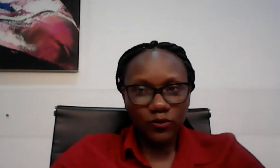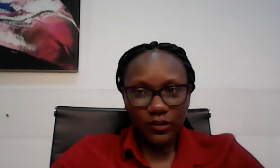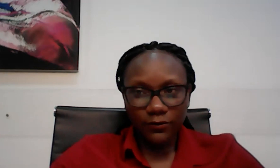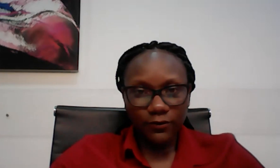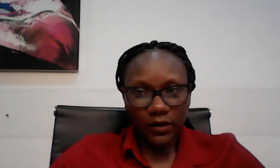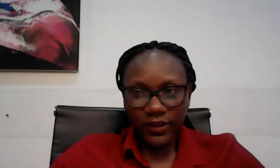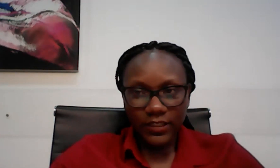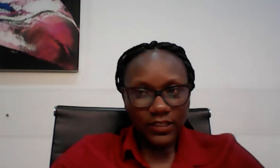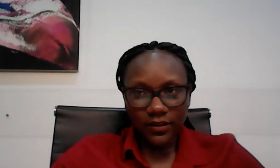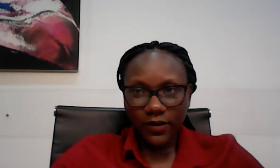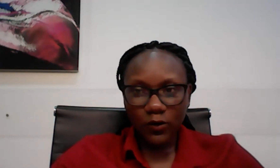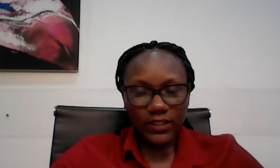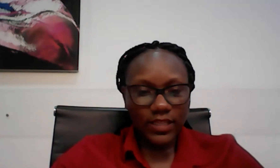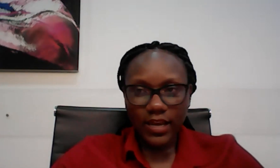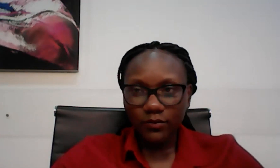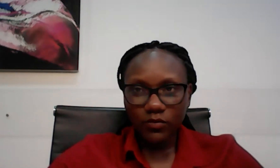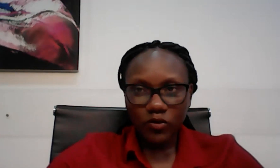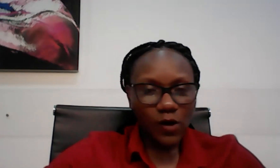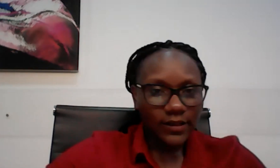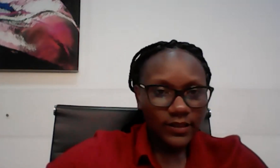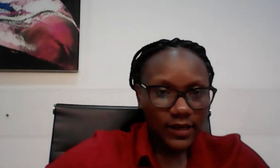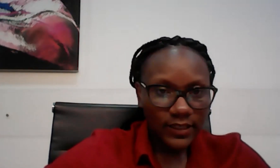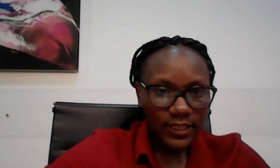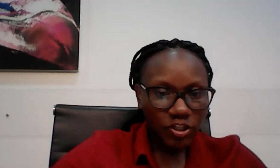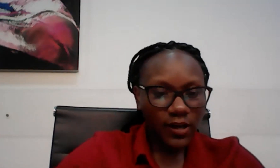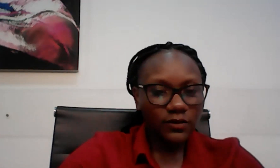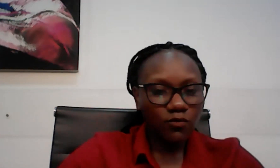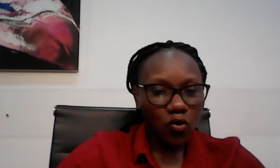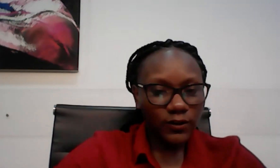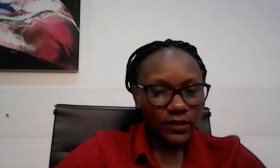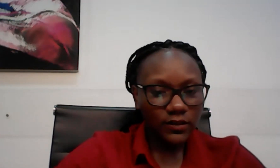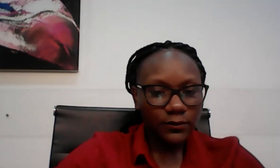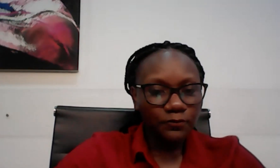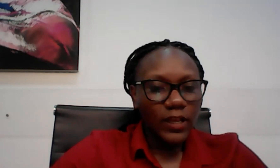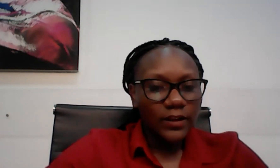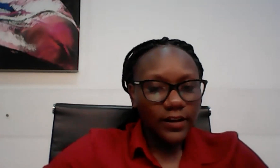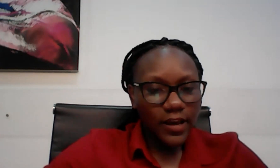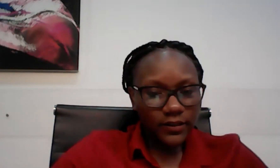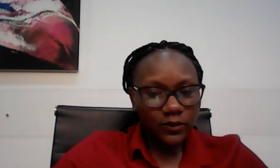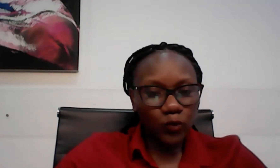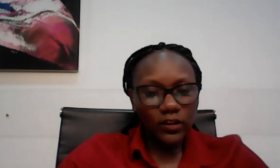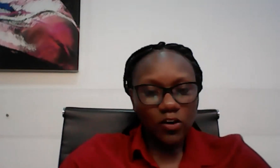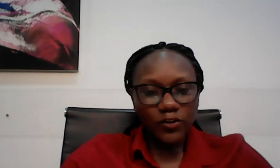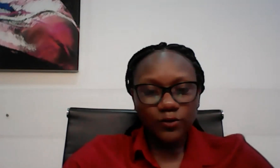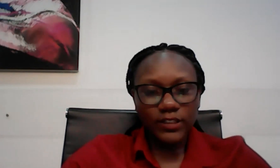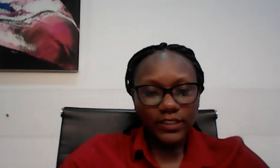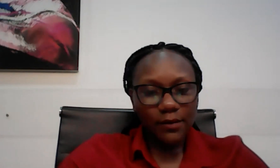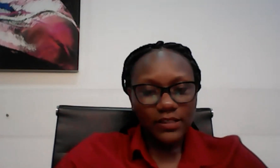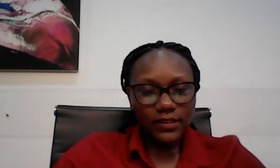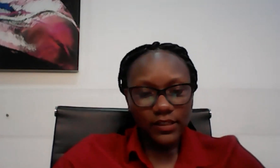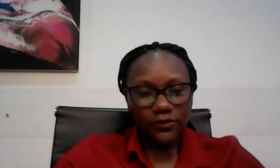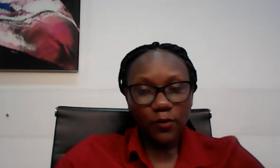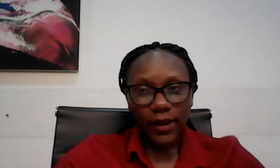ask them to the ventures and the founders, and they can be able to answer in the chat boxes. Next, we'll go to